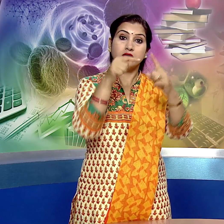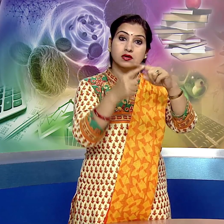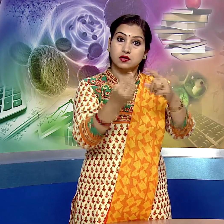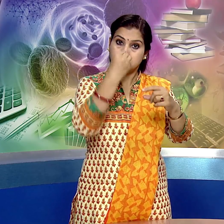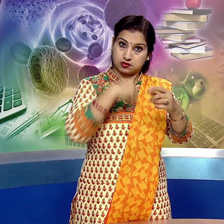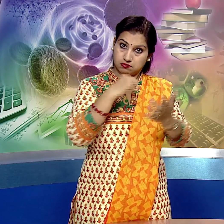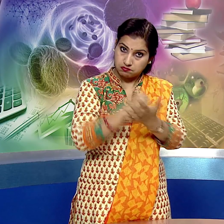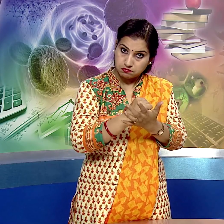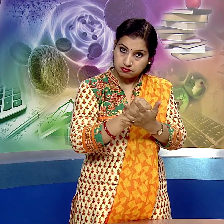vitamins,